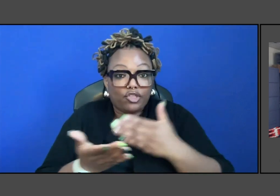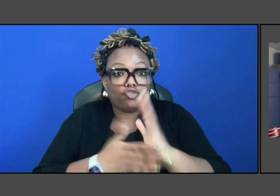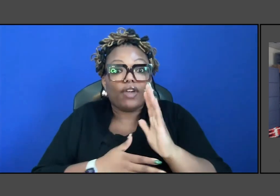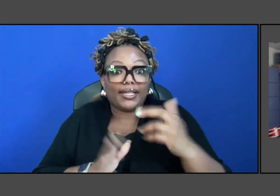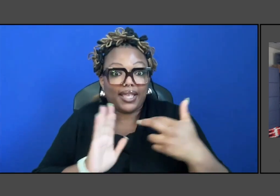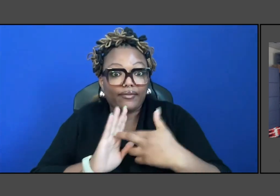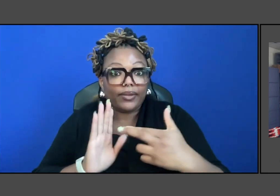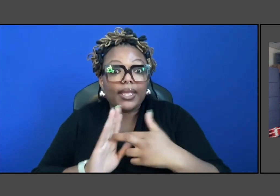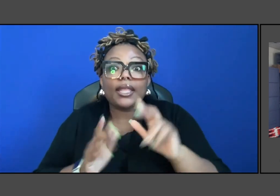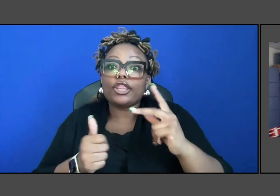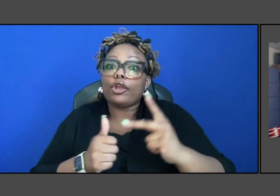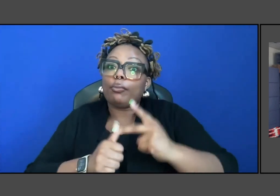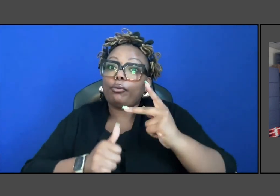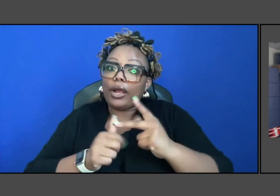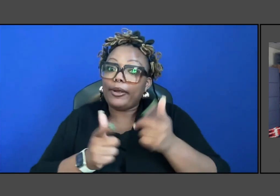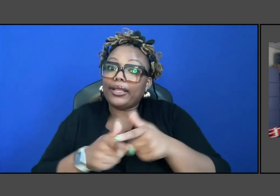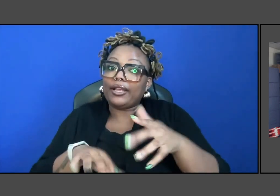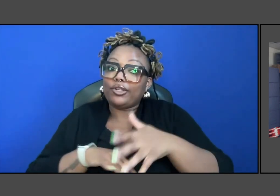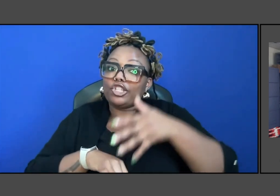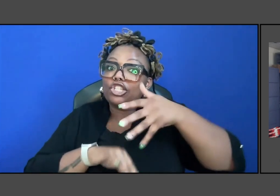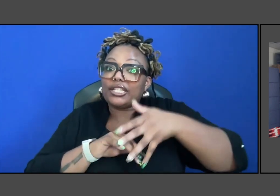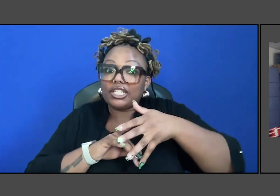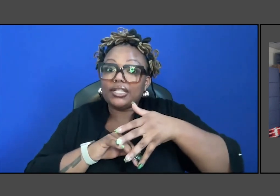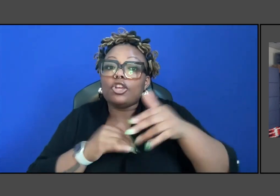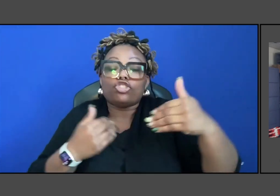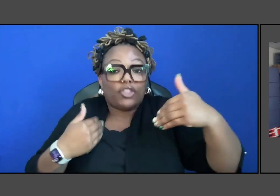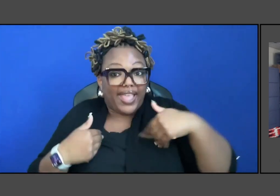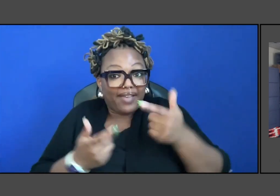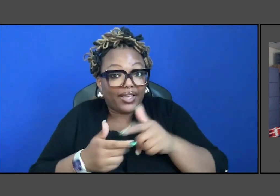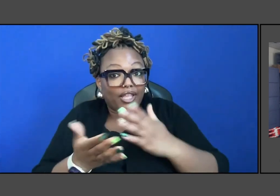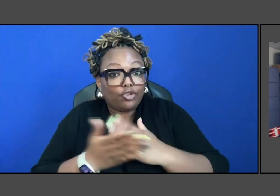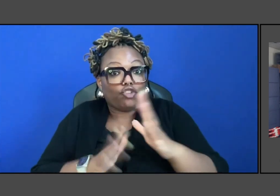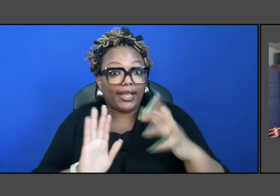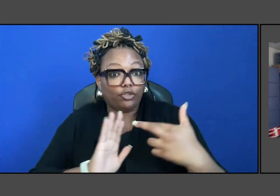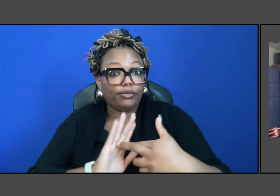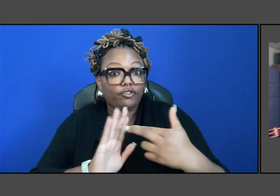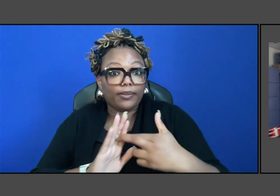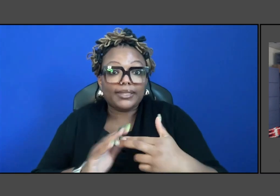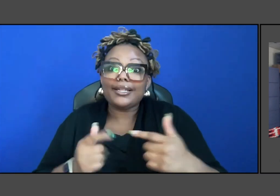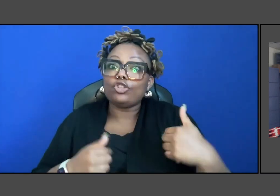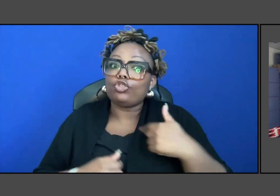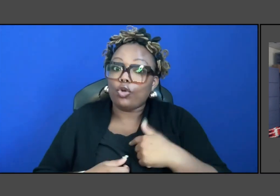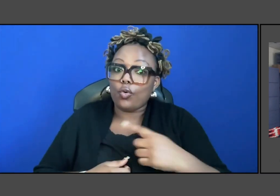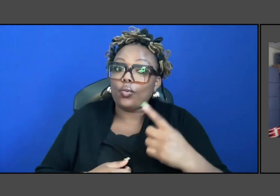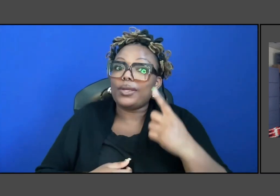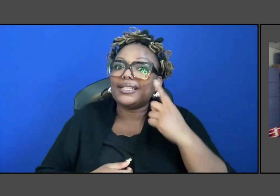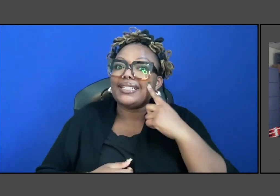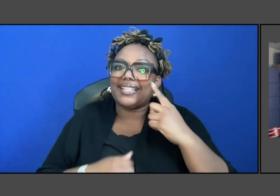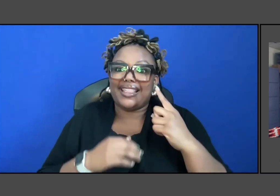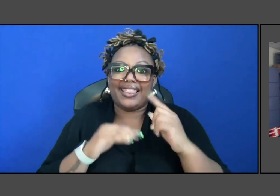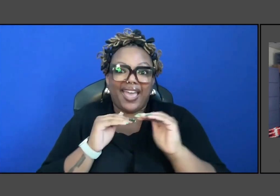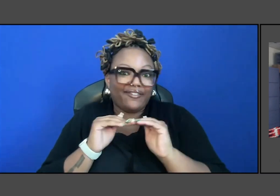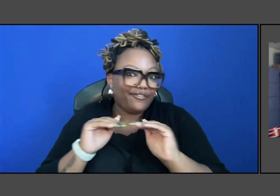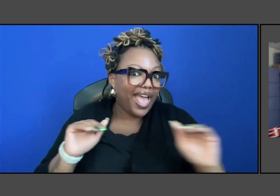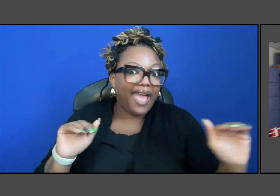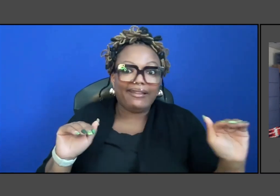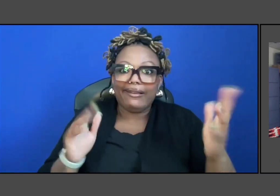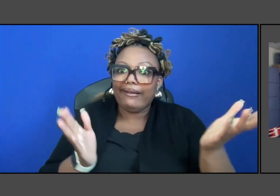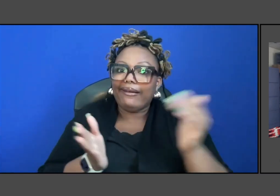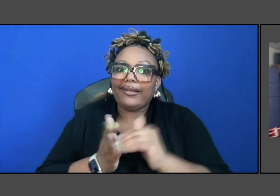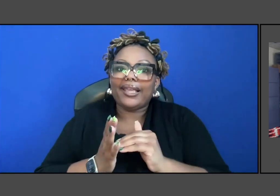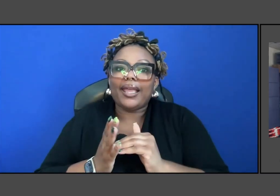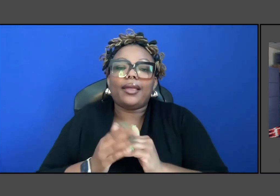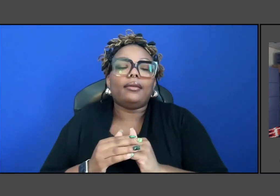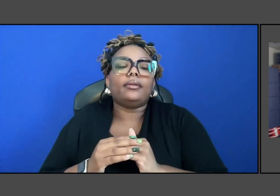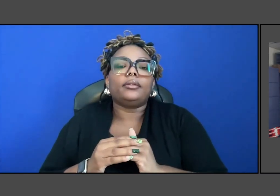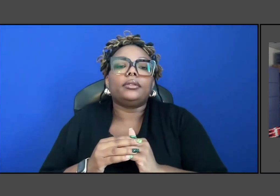is indigenous, so they have that language right to be represented. So I think that's that flattening again when we